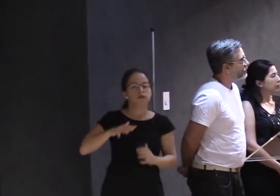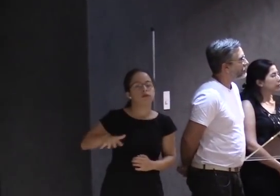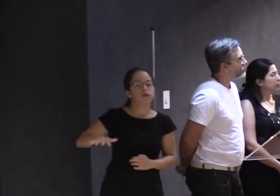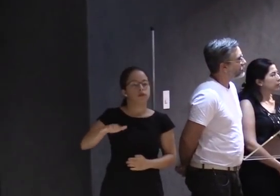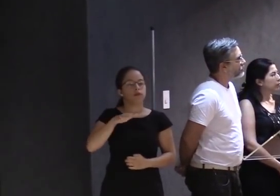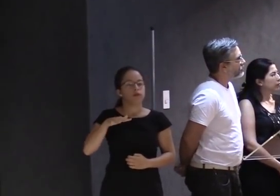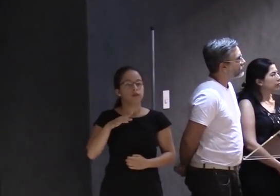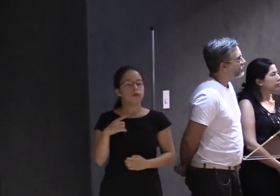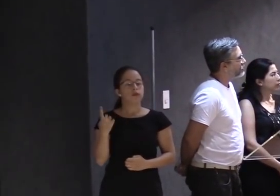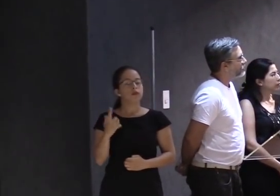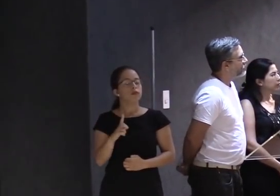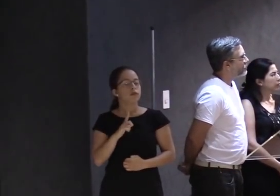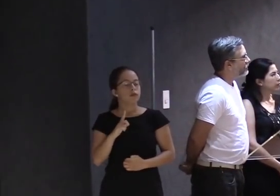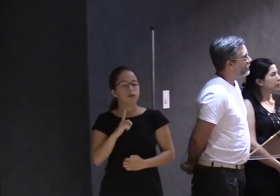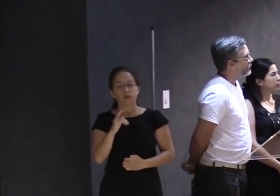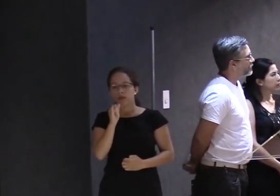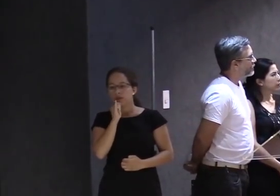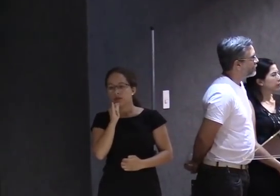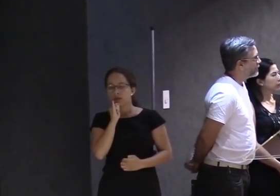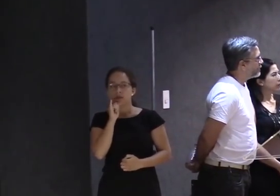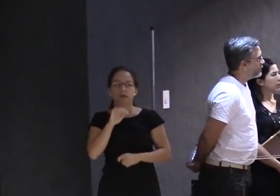have different kinds of,